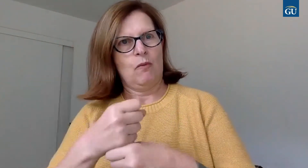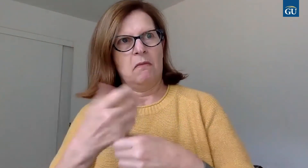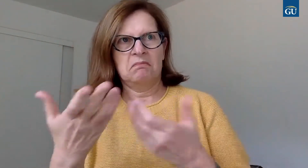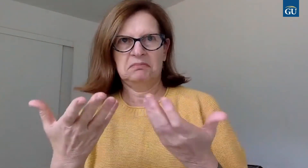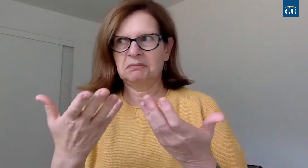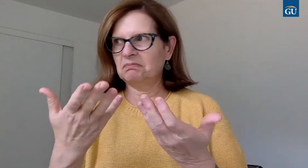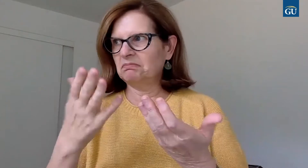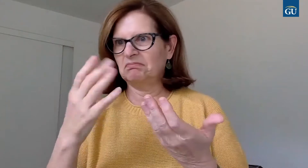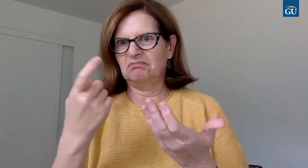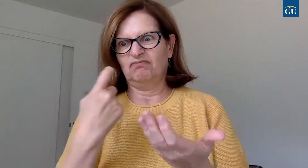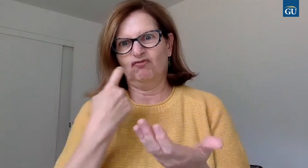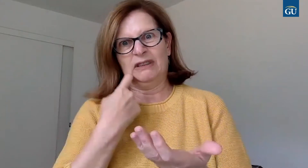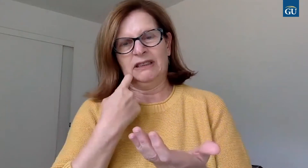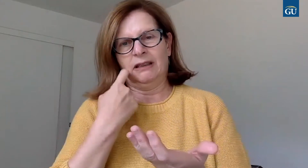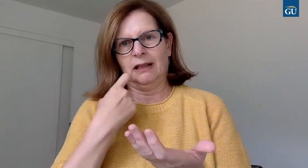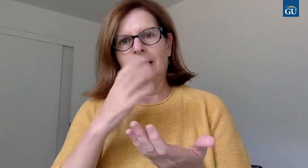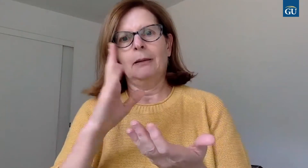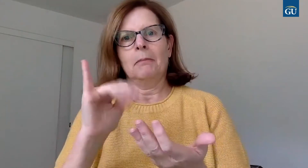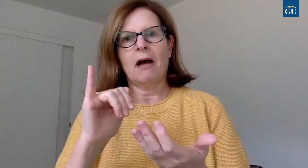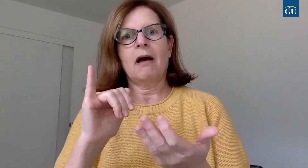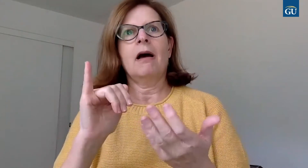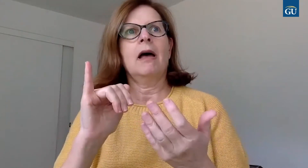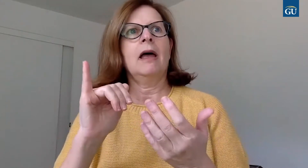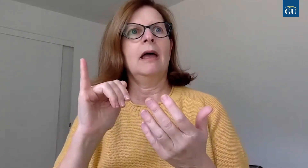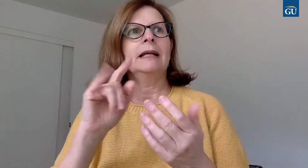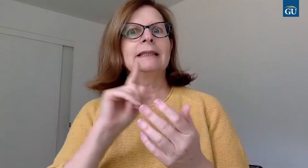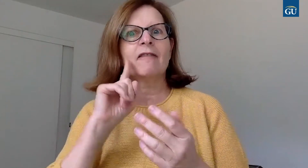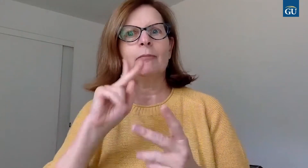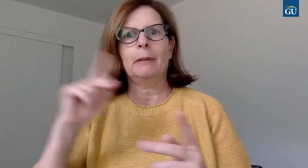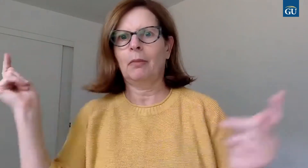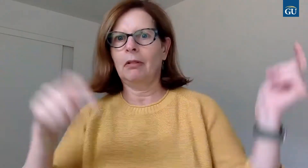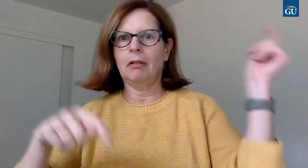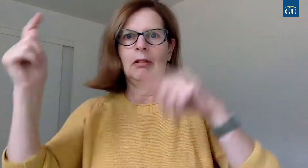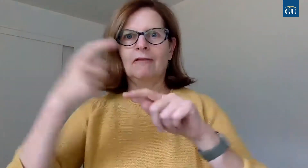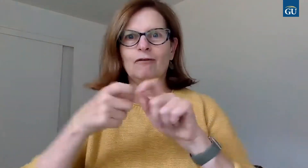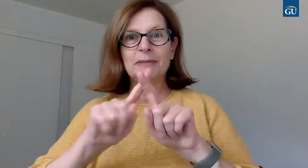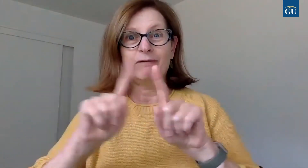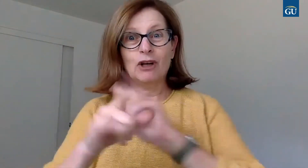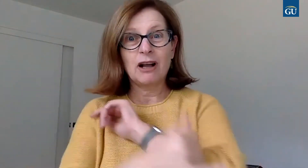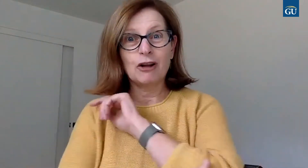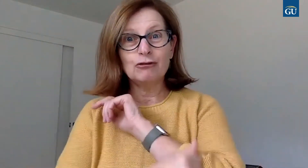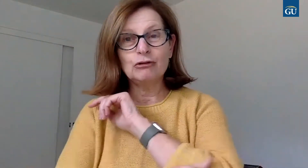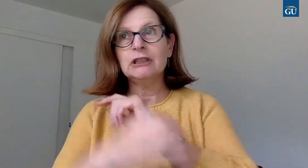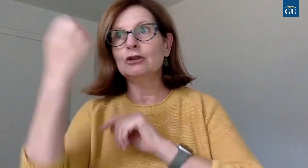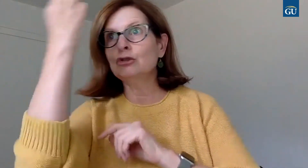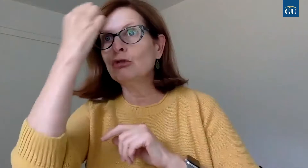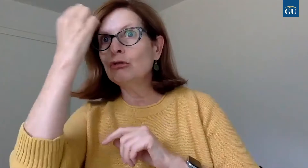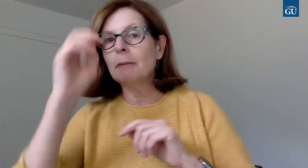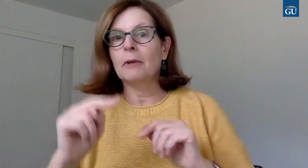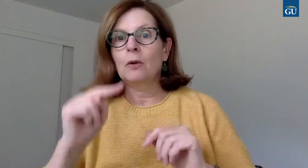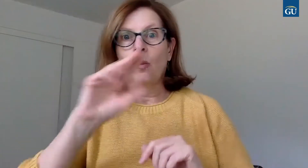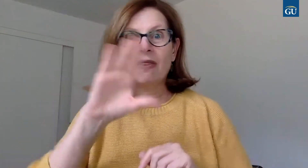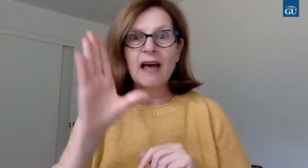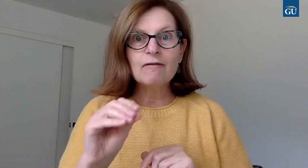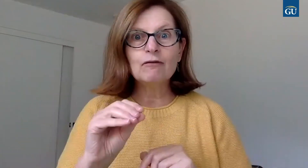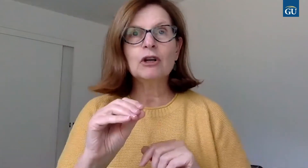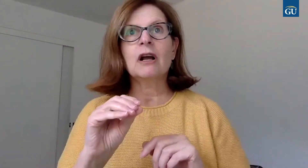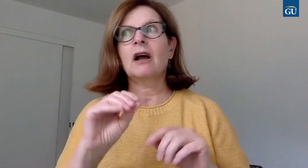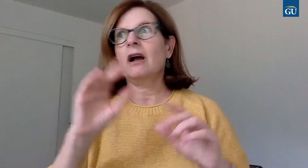ISL was actually created recently, from deaf people from countries within Europe and Africa. They all